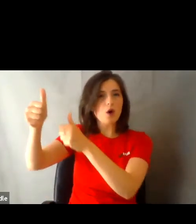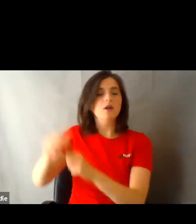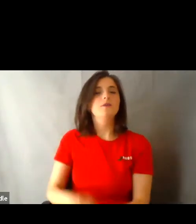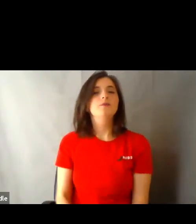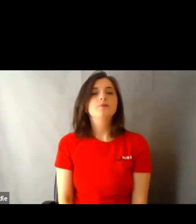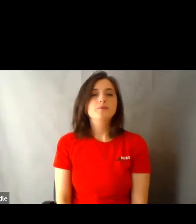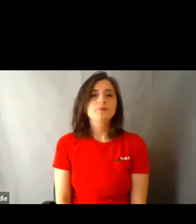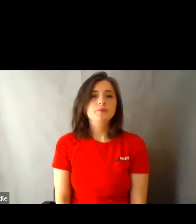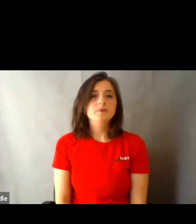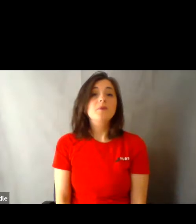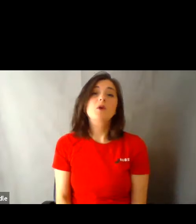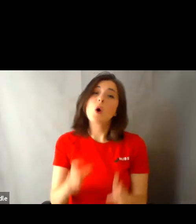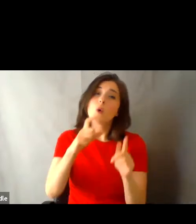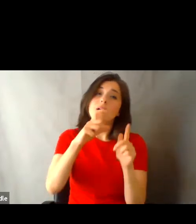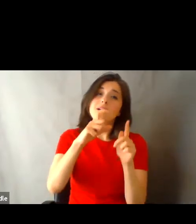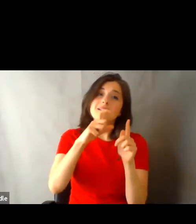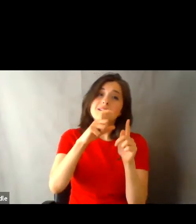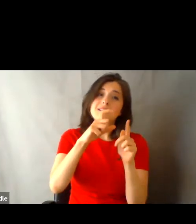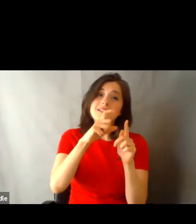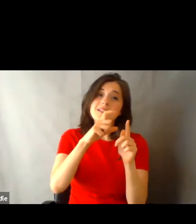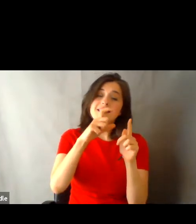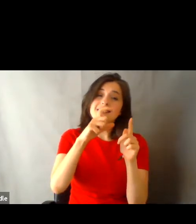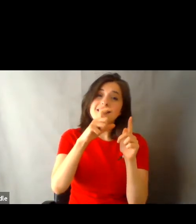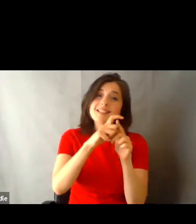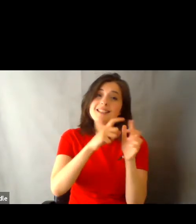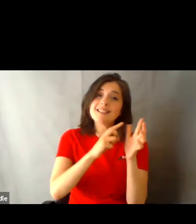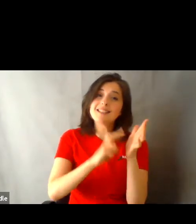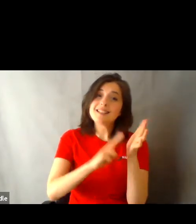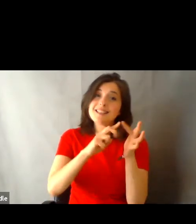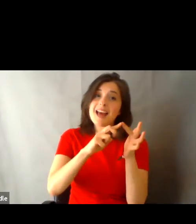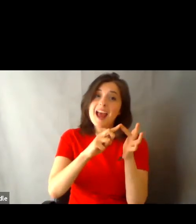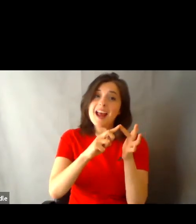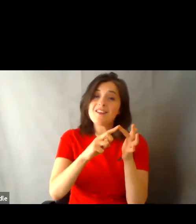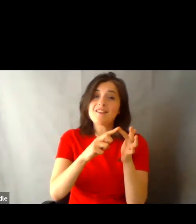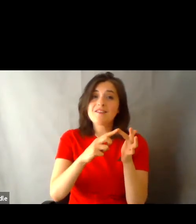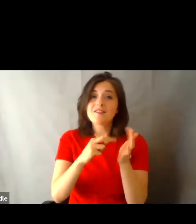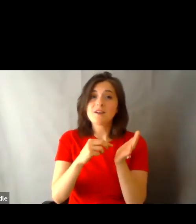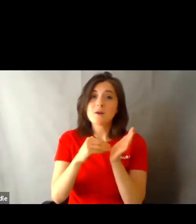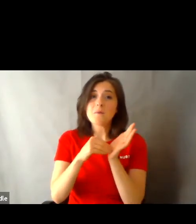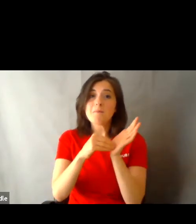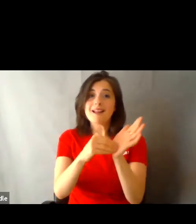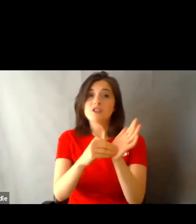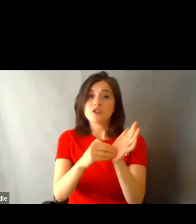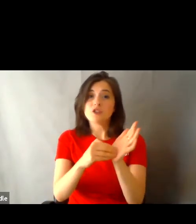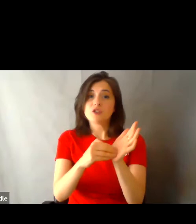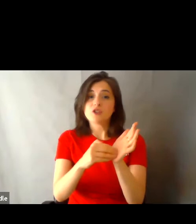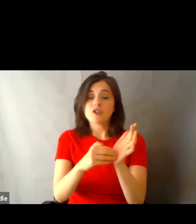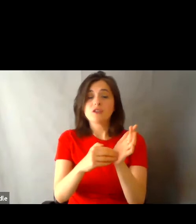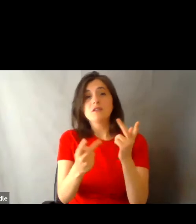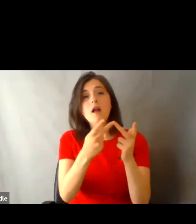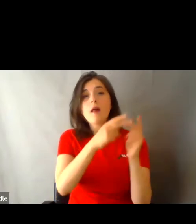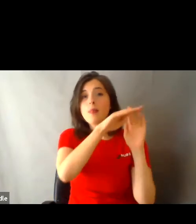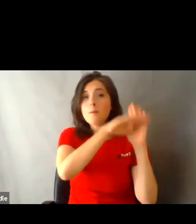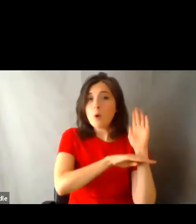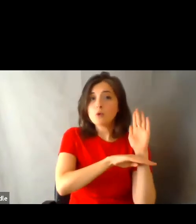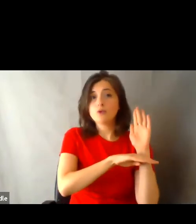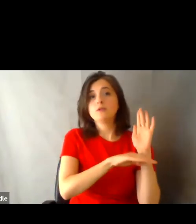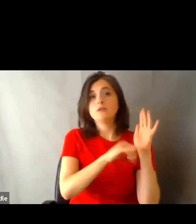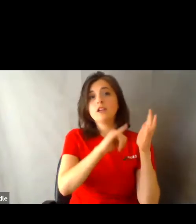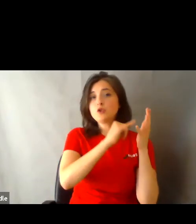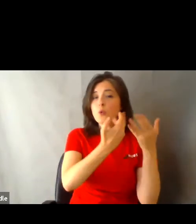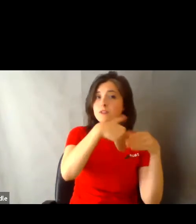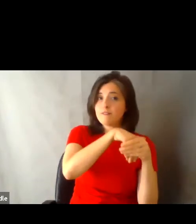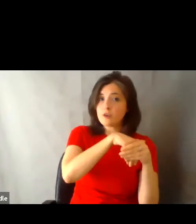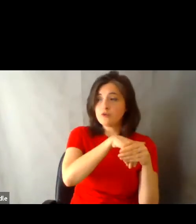But Dave earlier mentioned another motion that Sean was involved with that was a little before that, and that was putting forward the